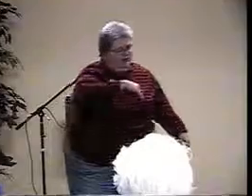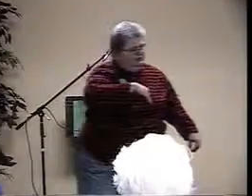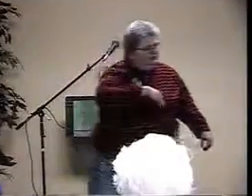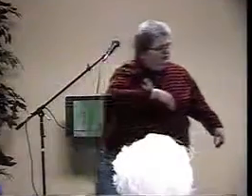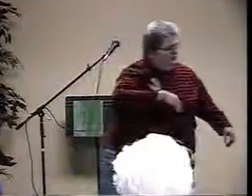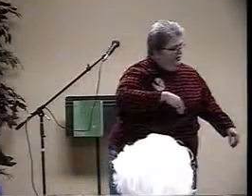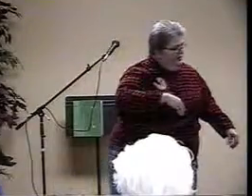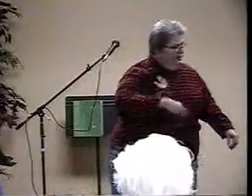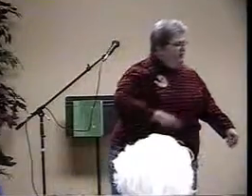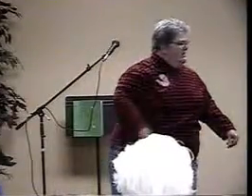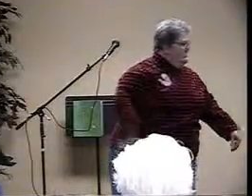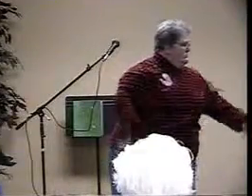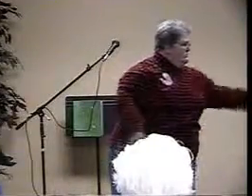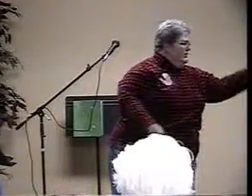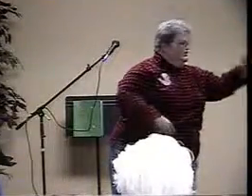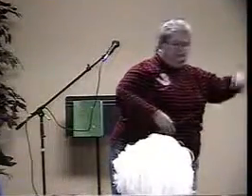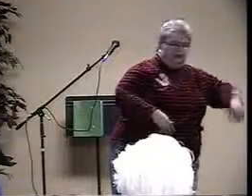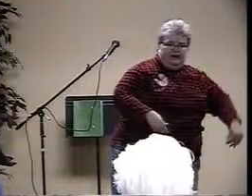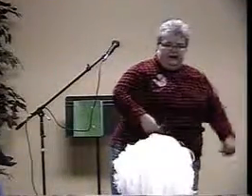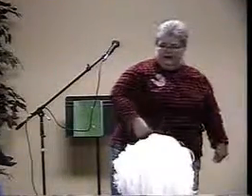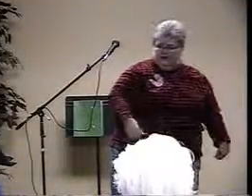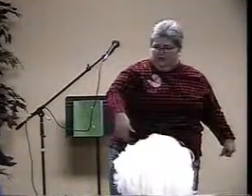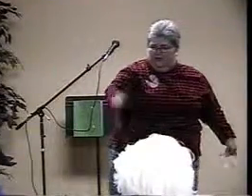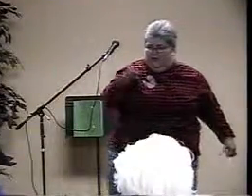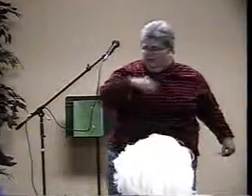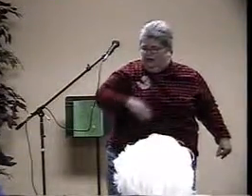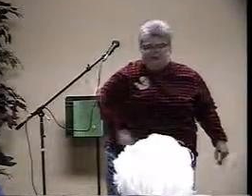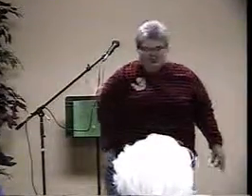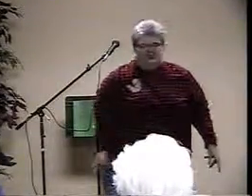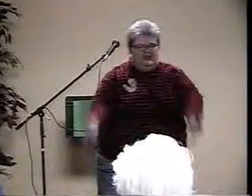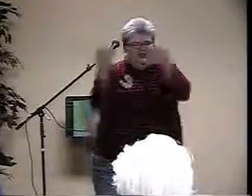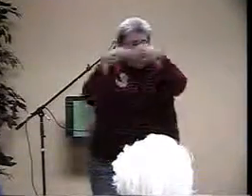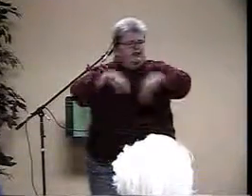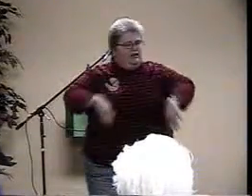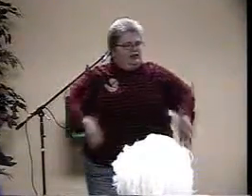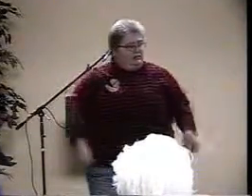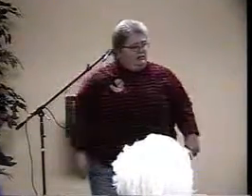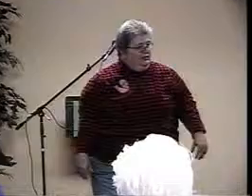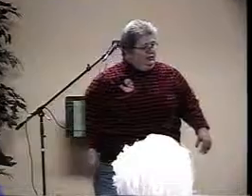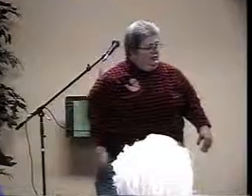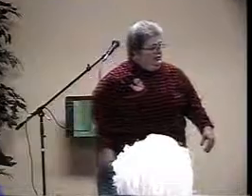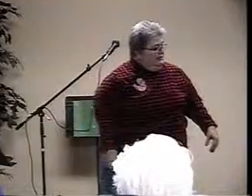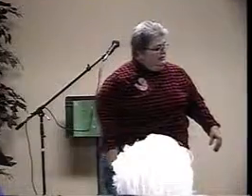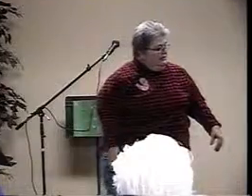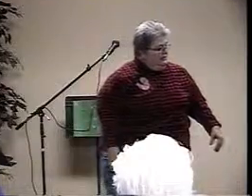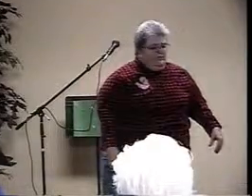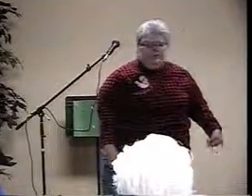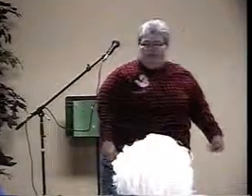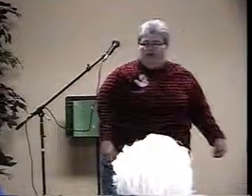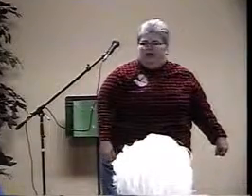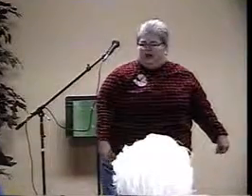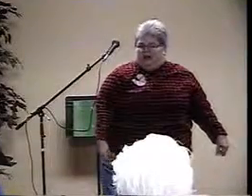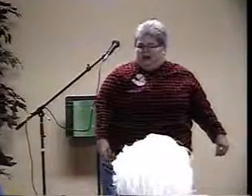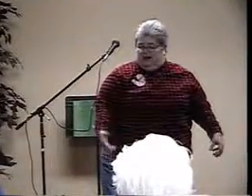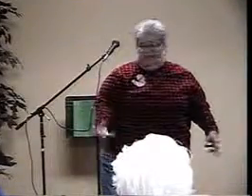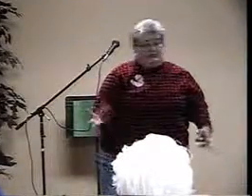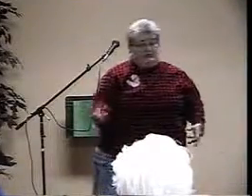here. I'll give you a crust of bread and some water just to get rid of you. Maybe a boiled egg. And he took